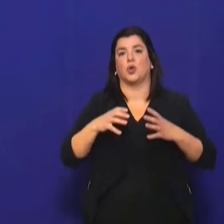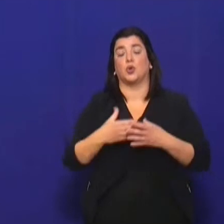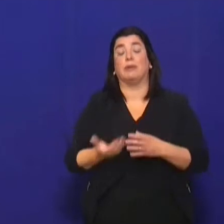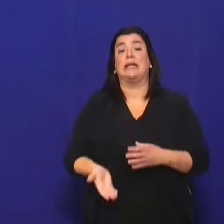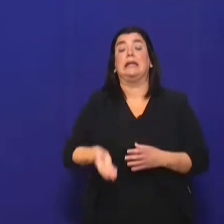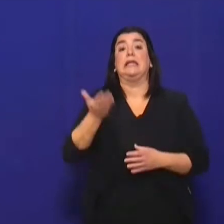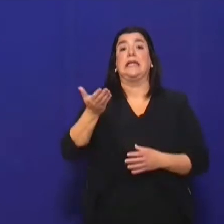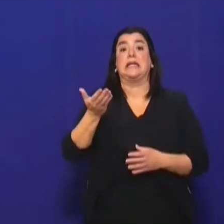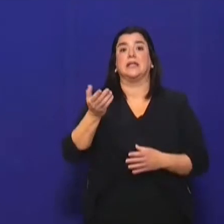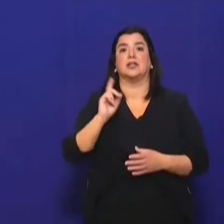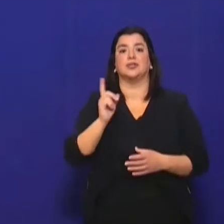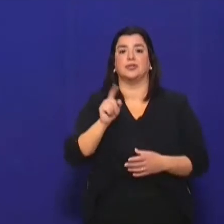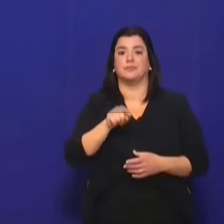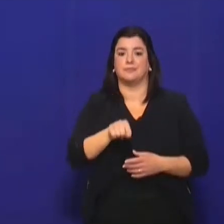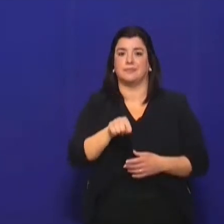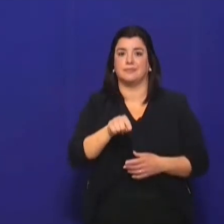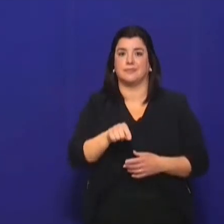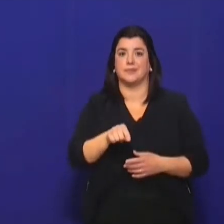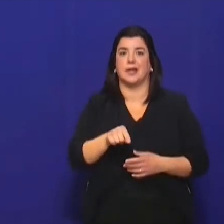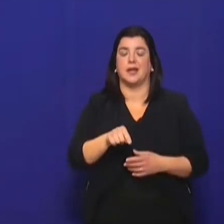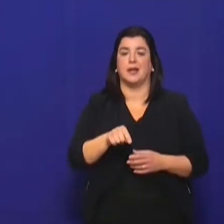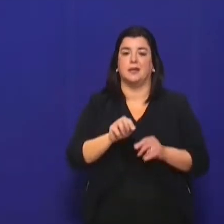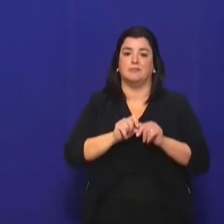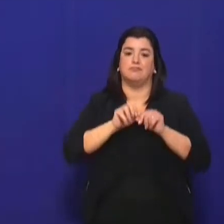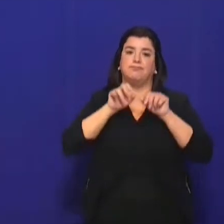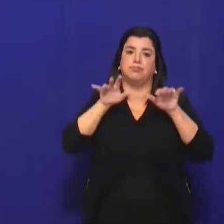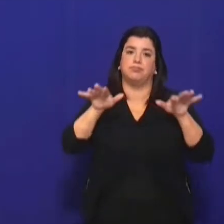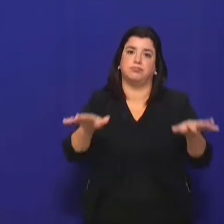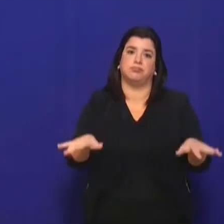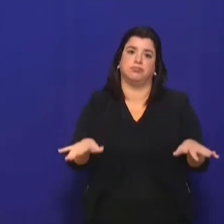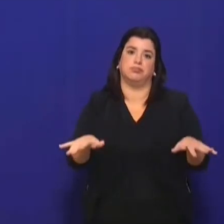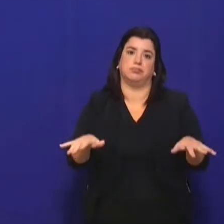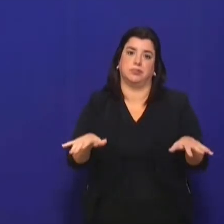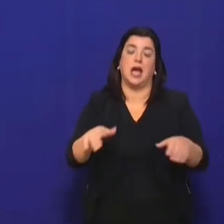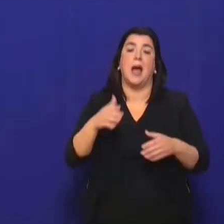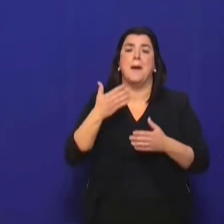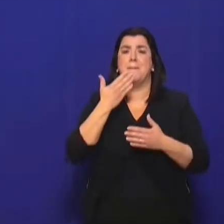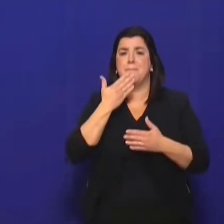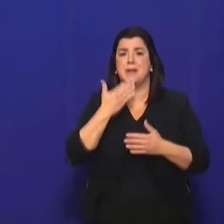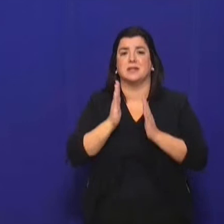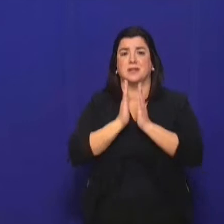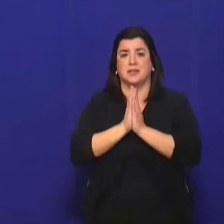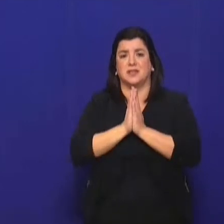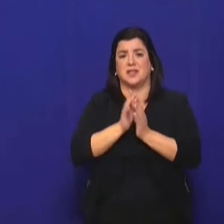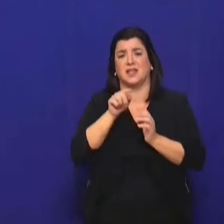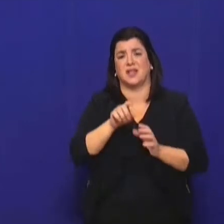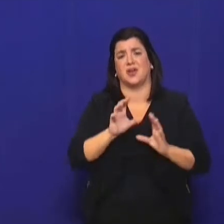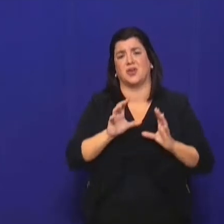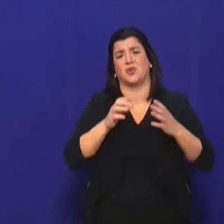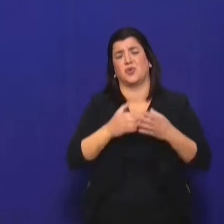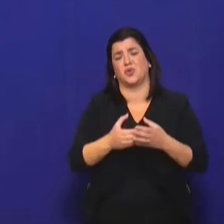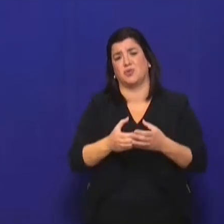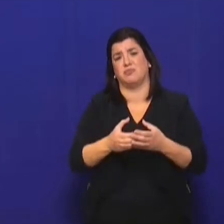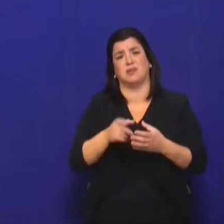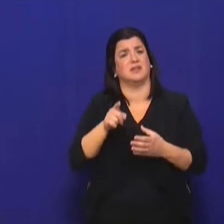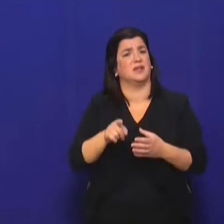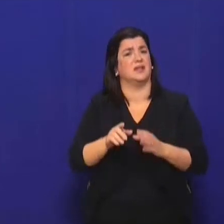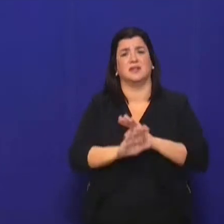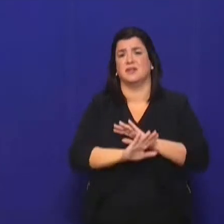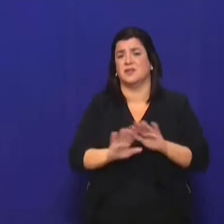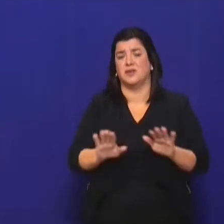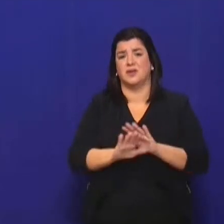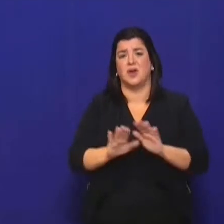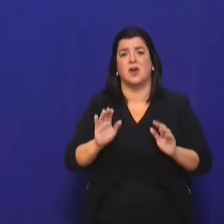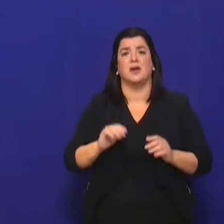qed jagħmel drive tal-każijiet li qed ikollna fil-komunità. U allura l-appelli għal dawn il-gruppi wkoll joħorġu minn hemm. U